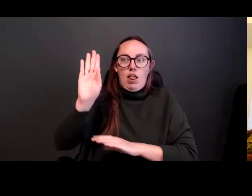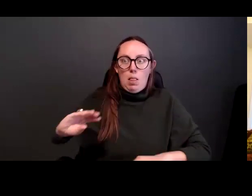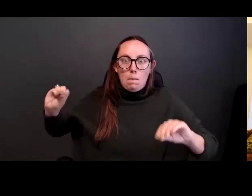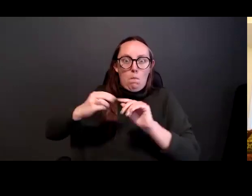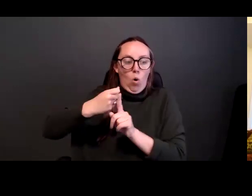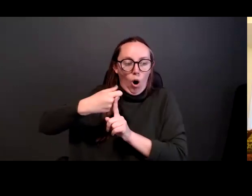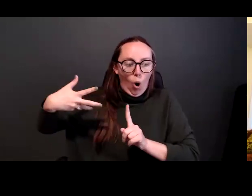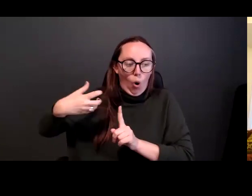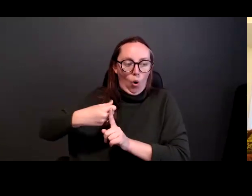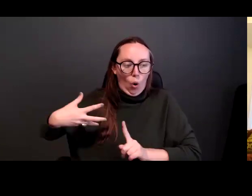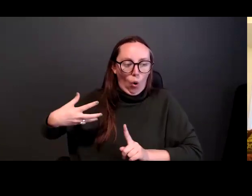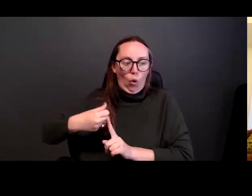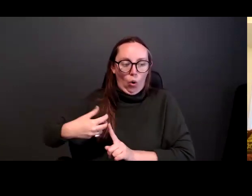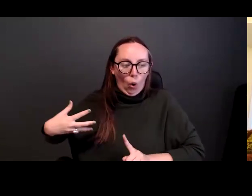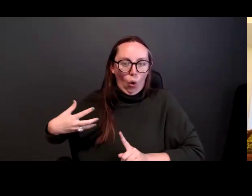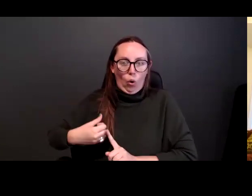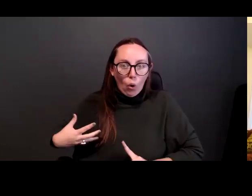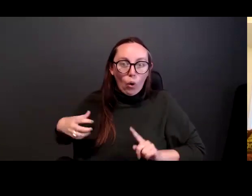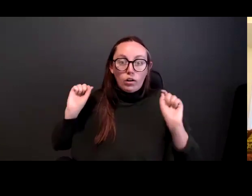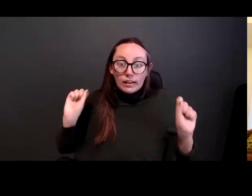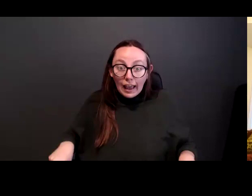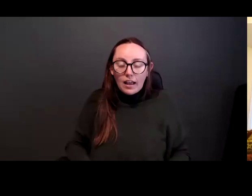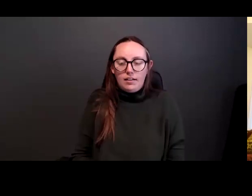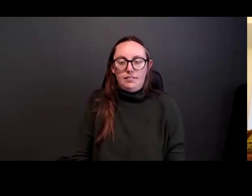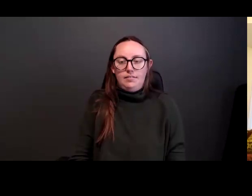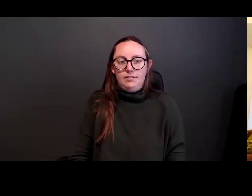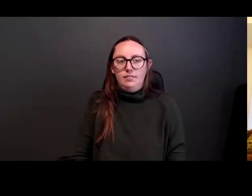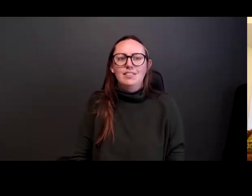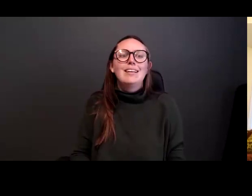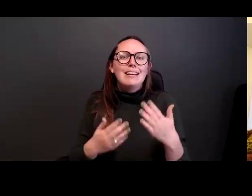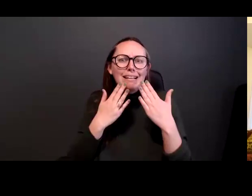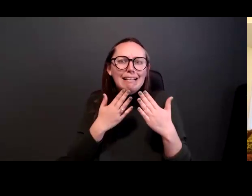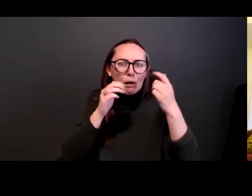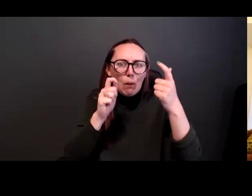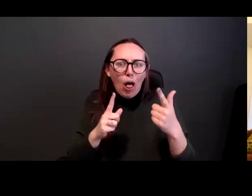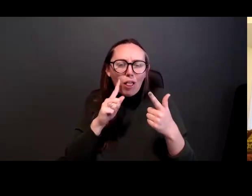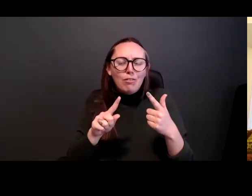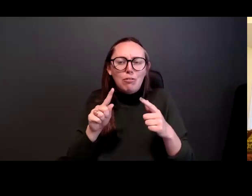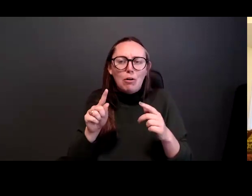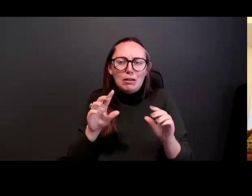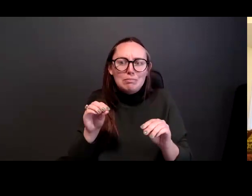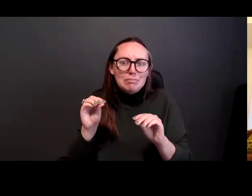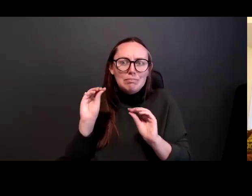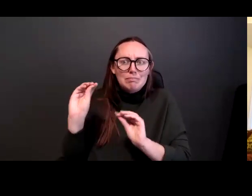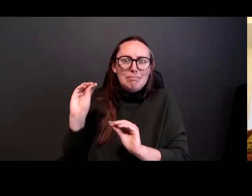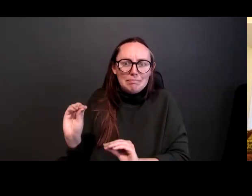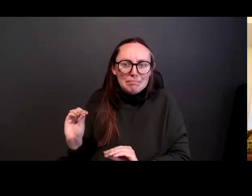for open source materials, the sounds and all of the other assets in